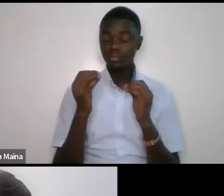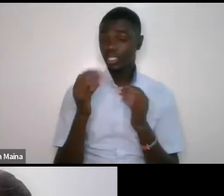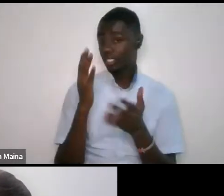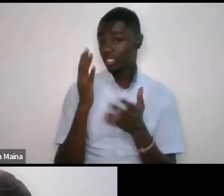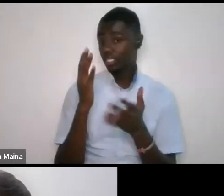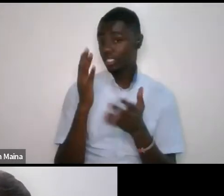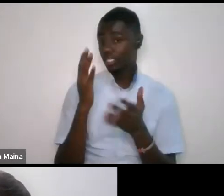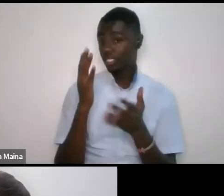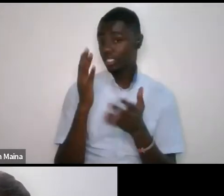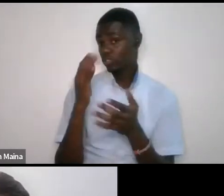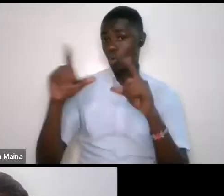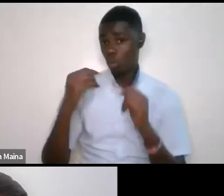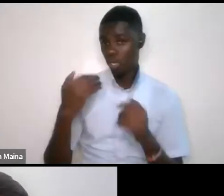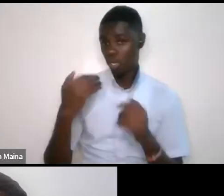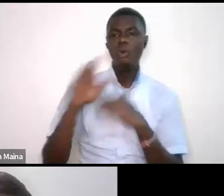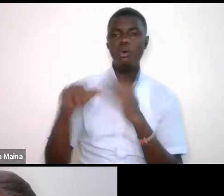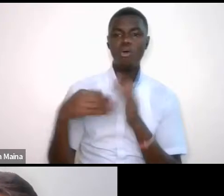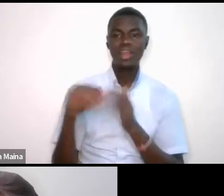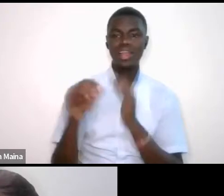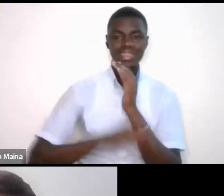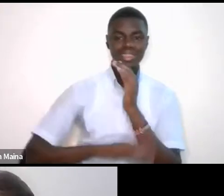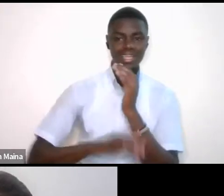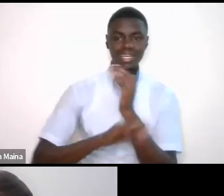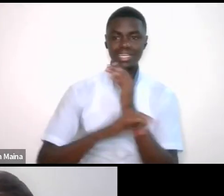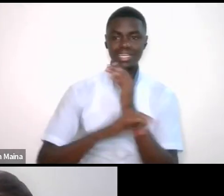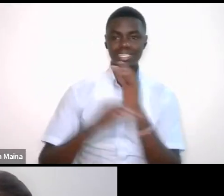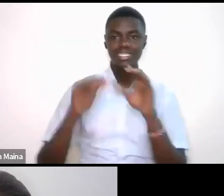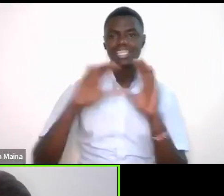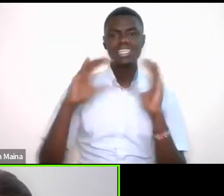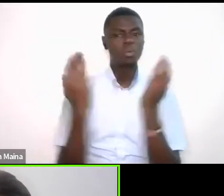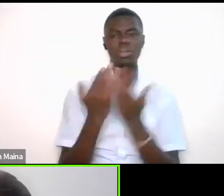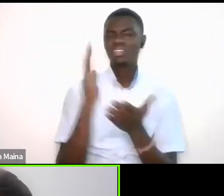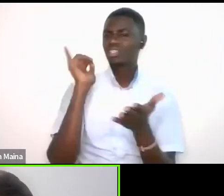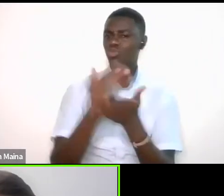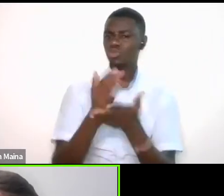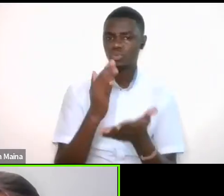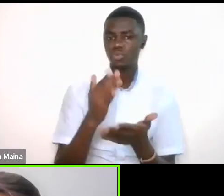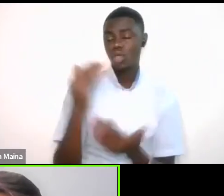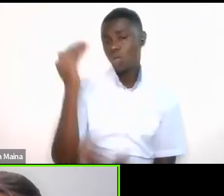world. We're no different in South Africa. I'm sorry.